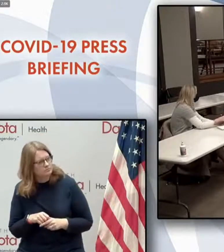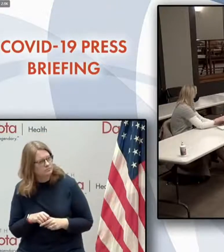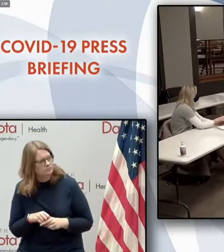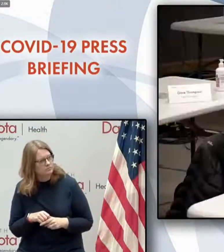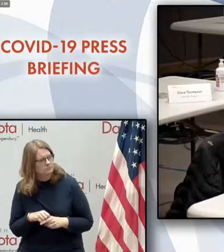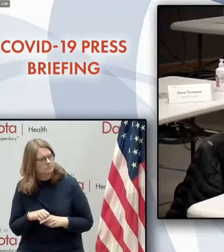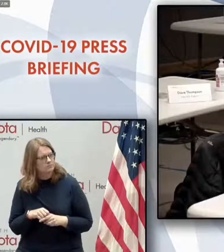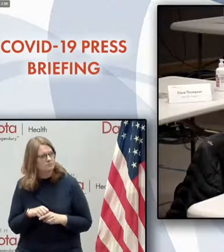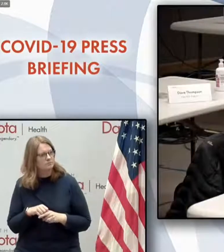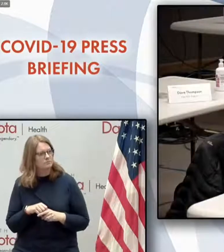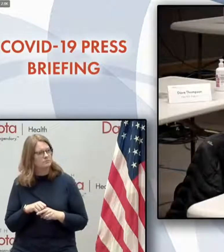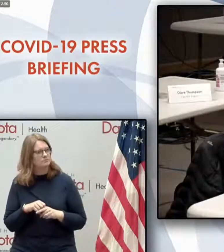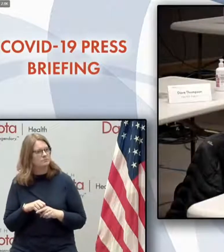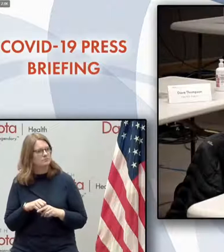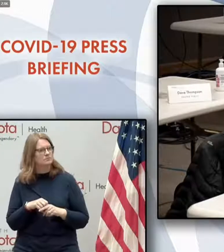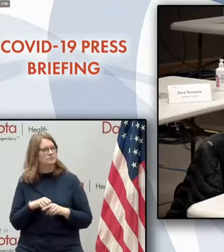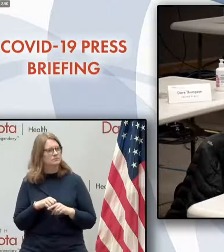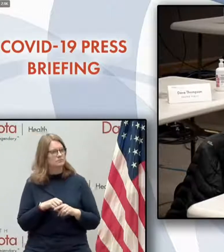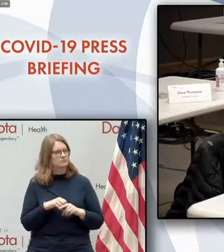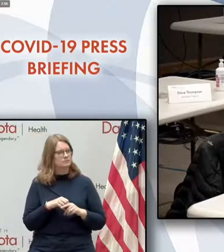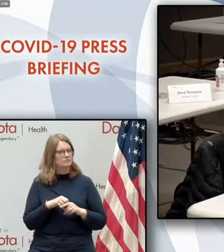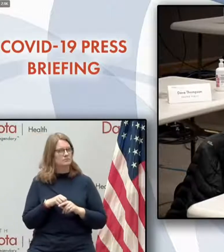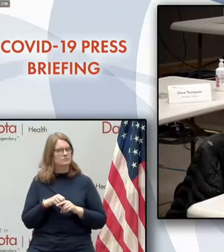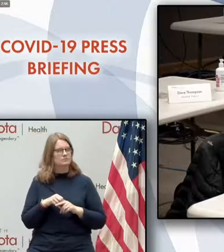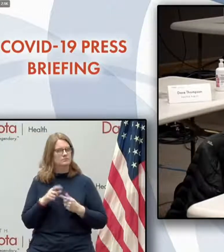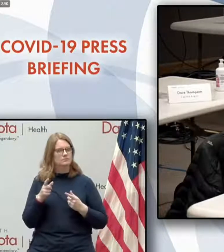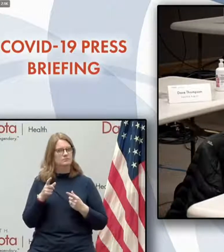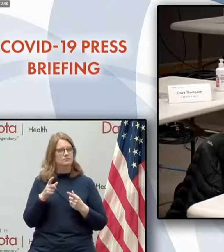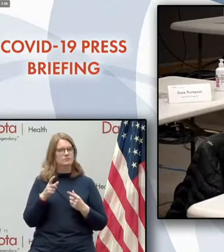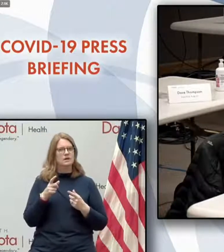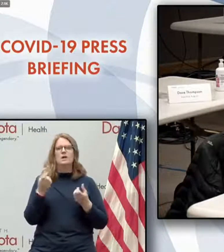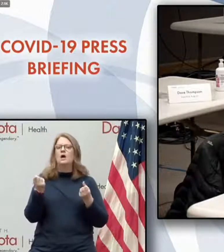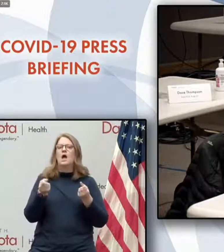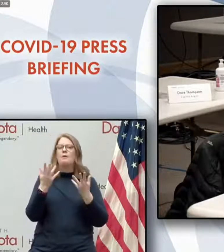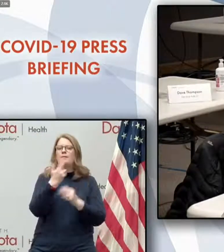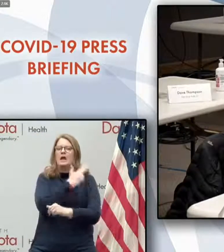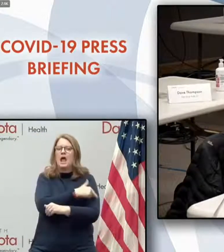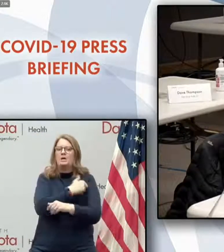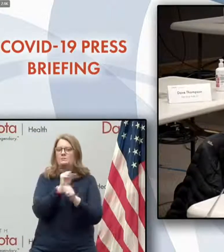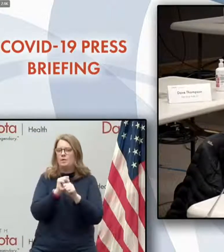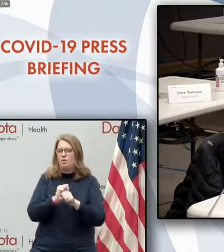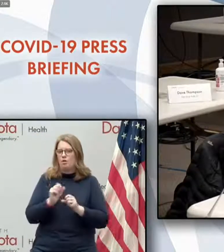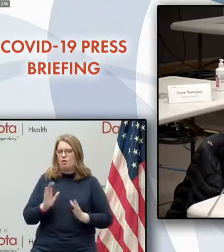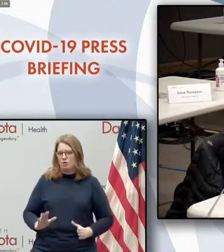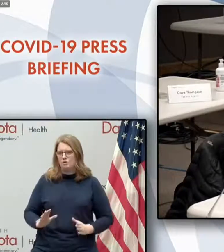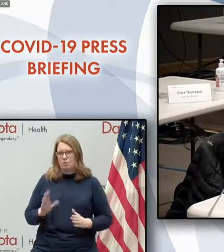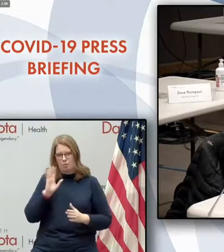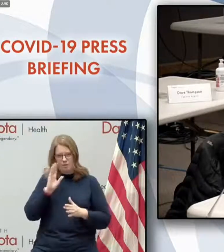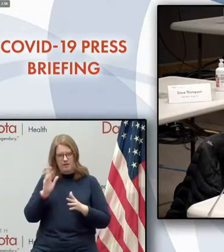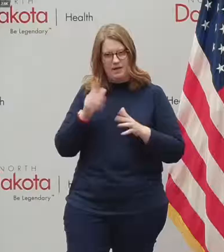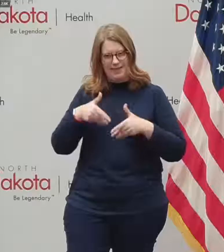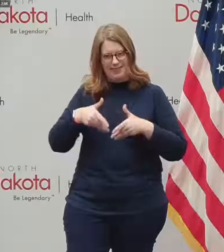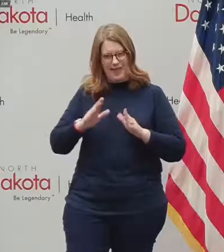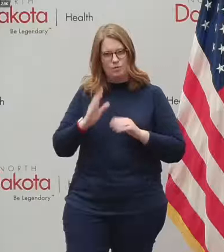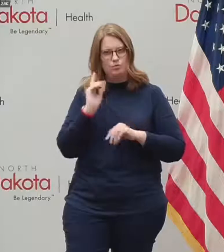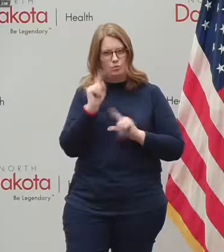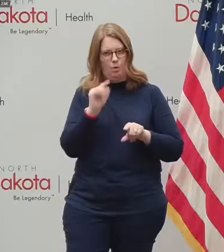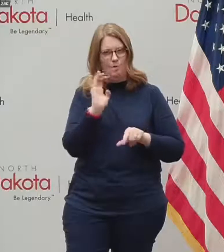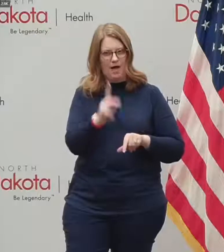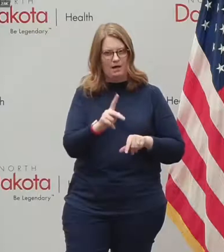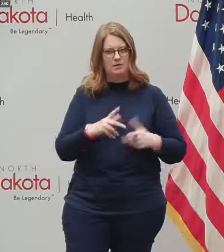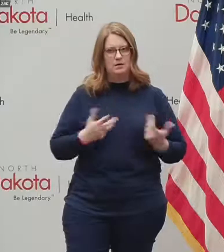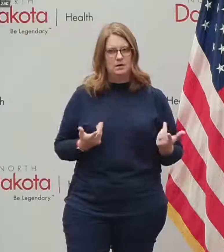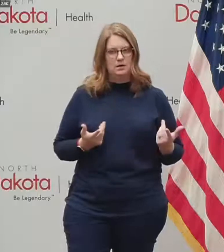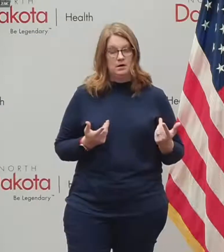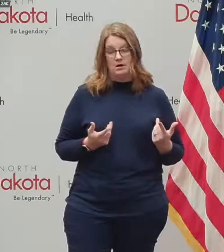how many hospital workers do you think that this will ultimately allow to return to work at a given point in time? That'd be a good